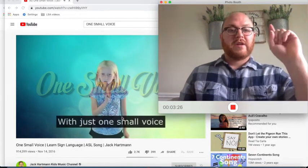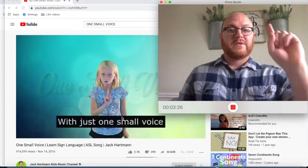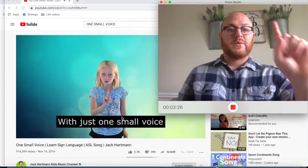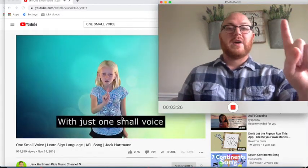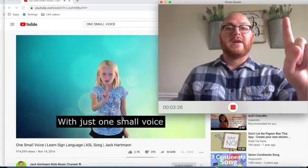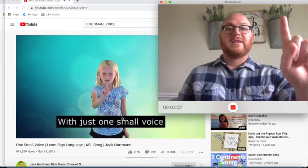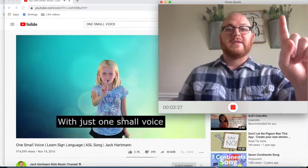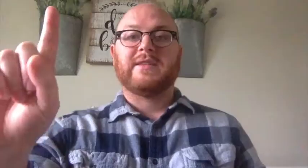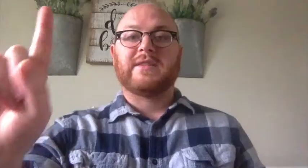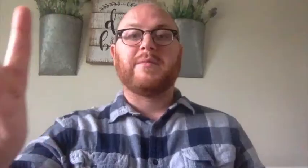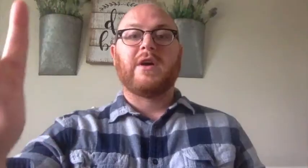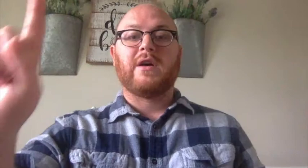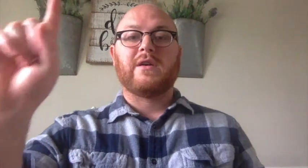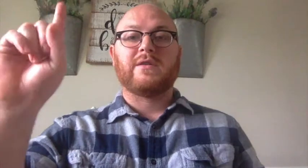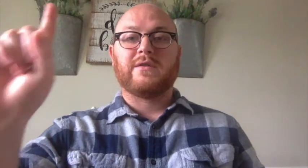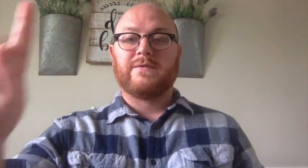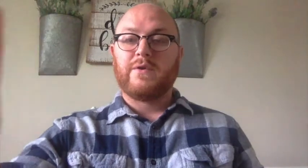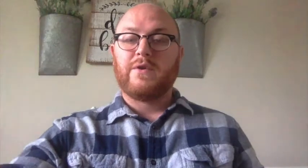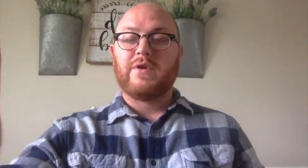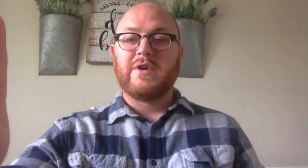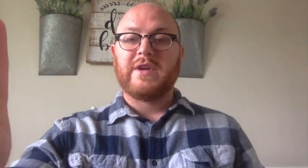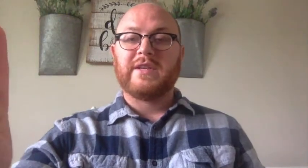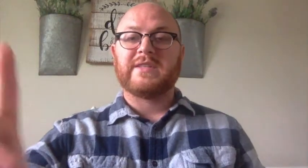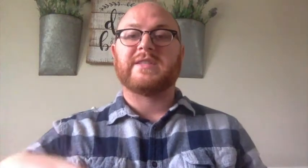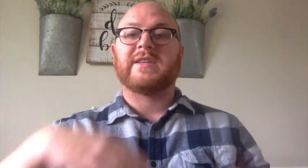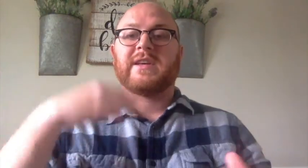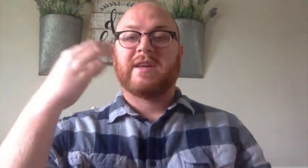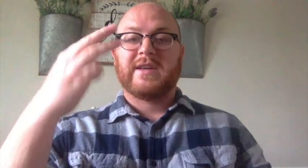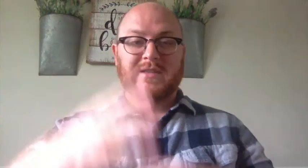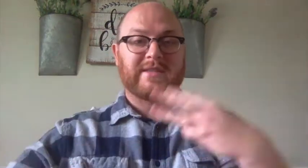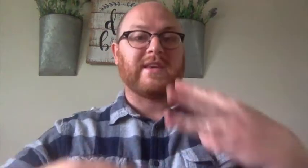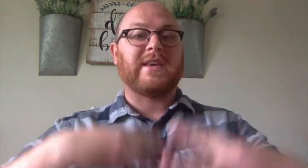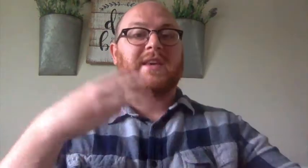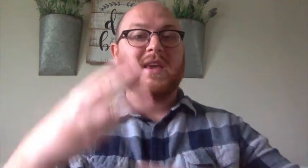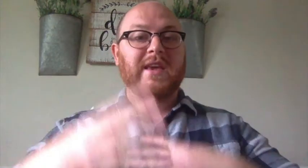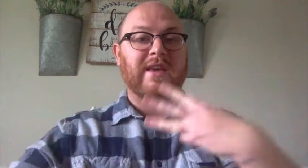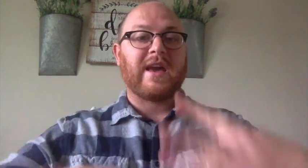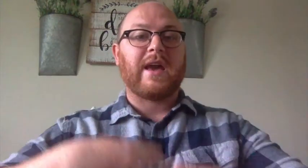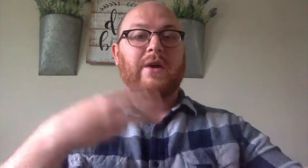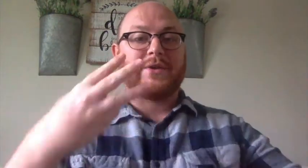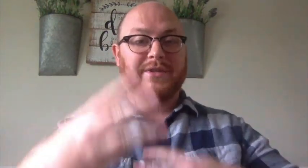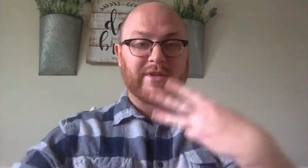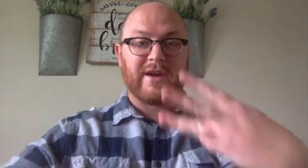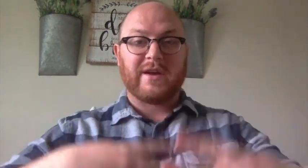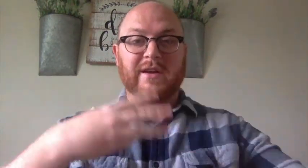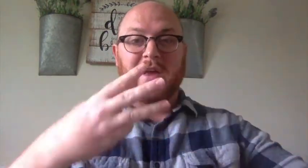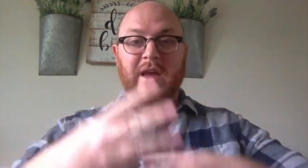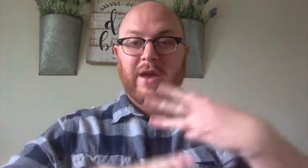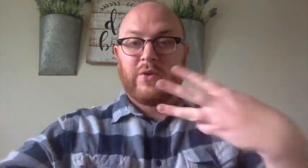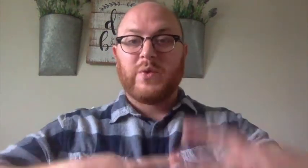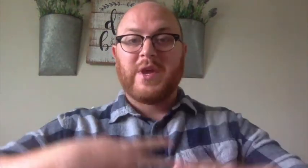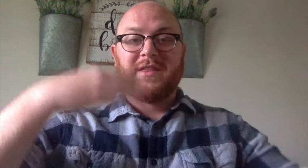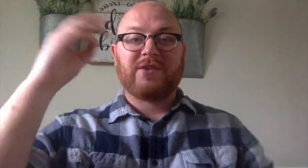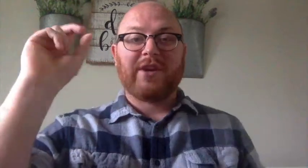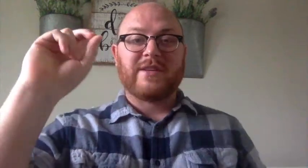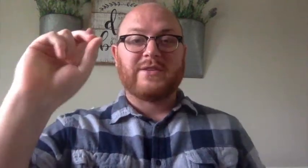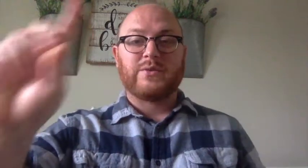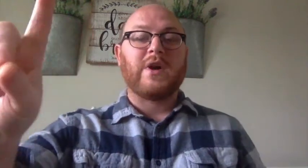Just one small voice, singing out a song. With just